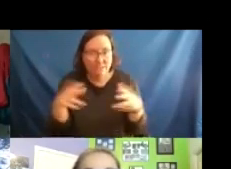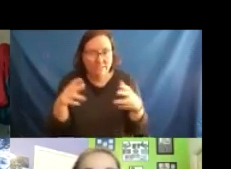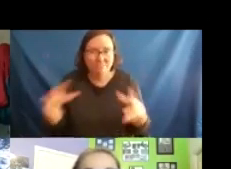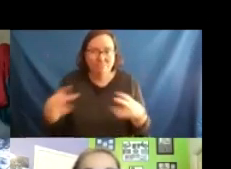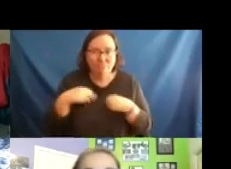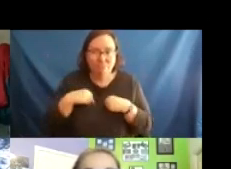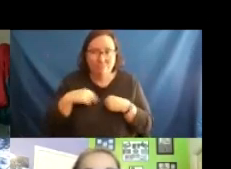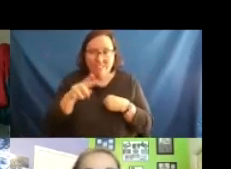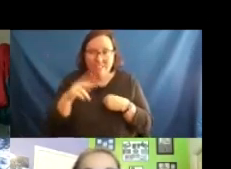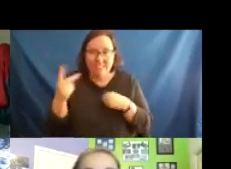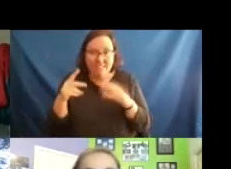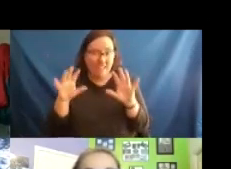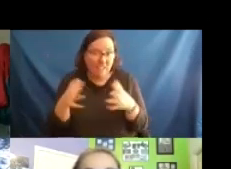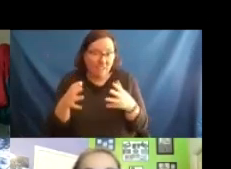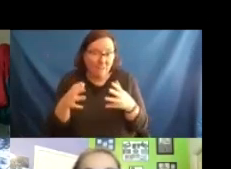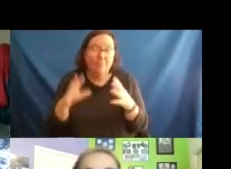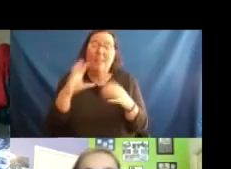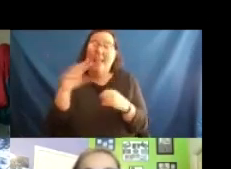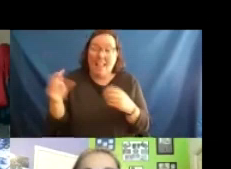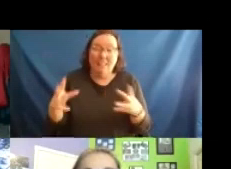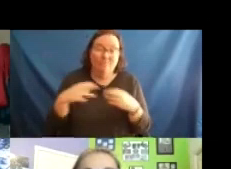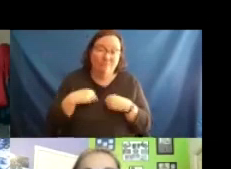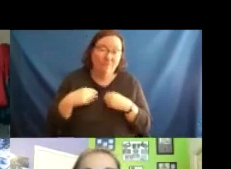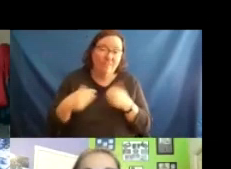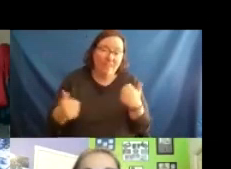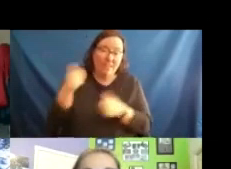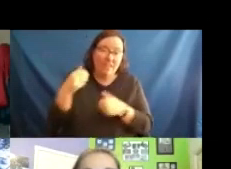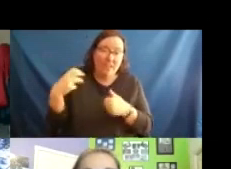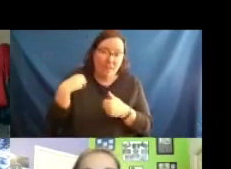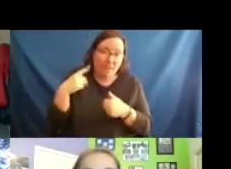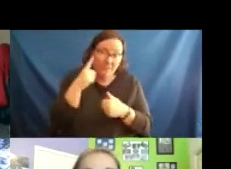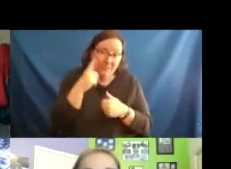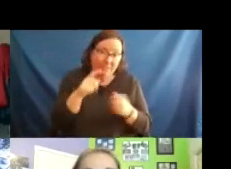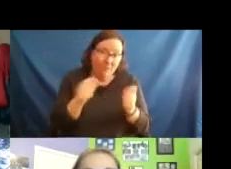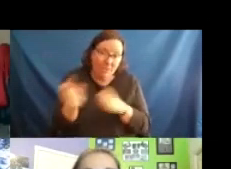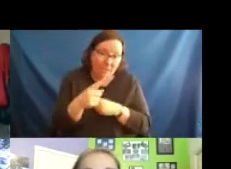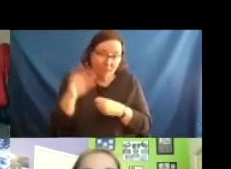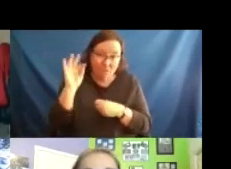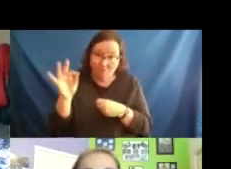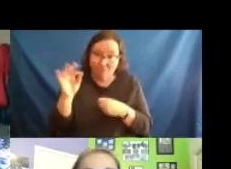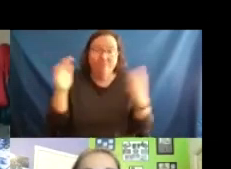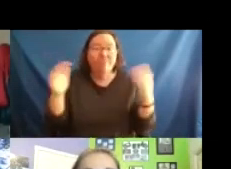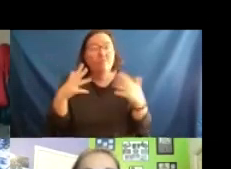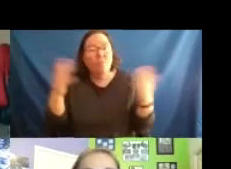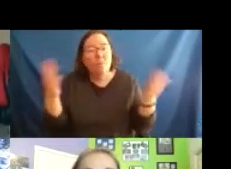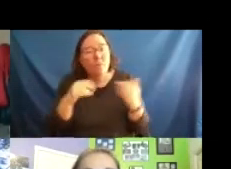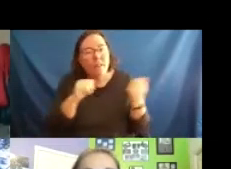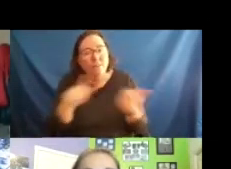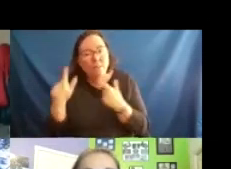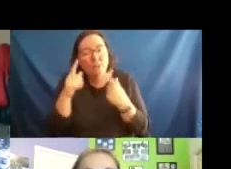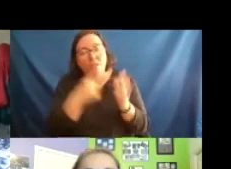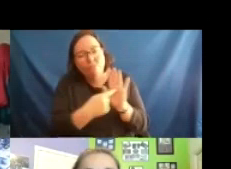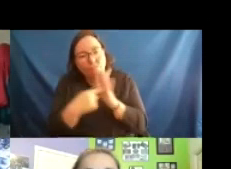in the Honor Society's officers and the second inaugural class. I want to welcome you all and express my appreciation to